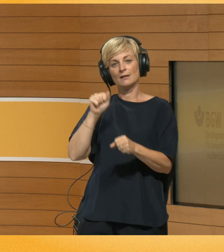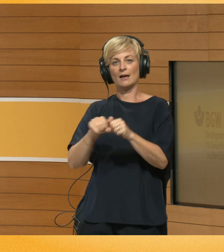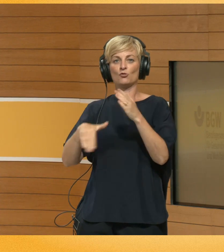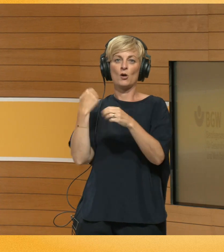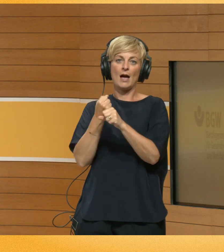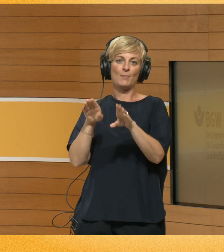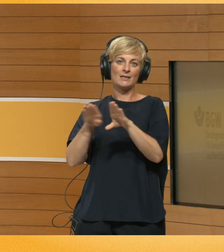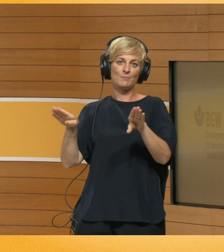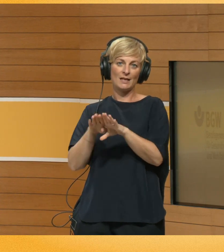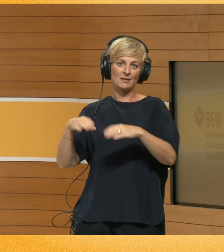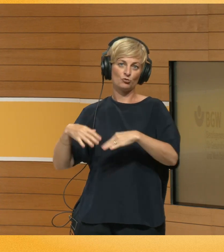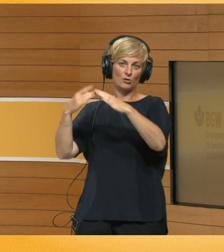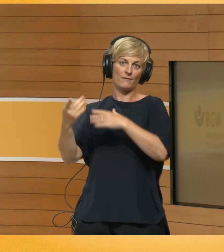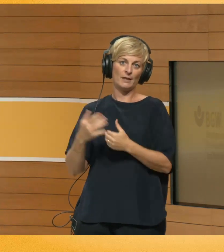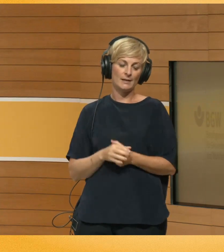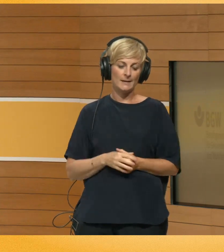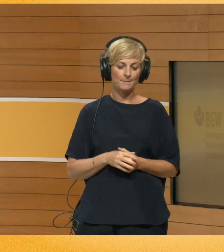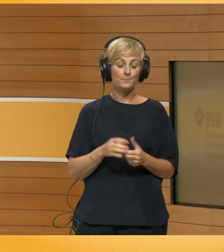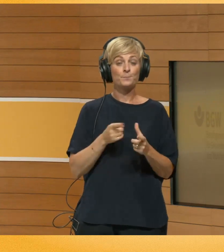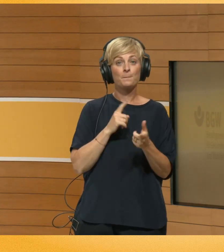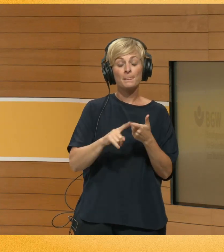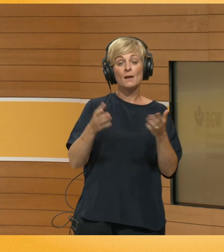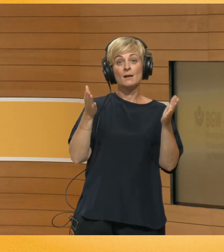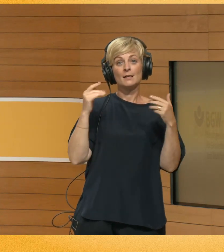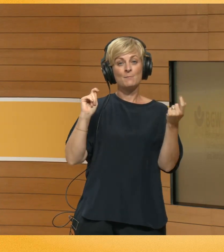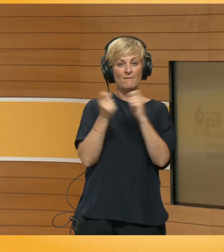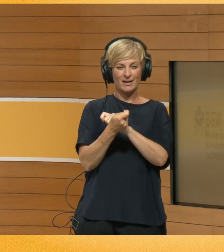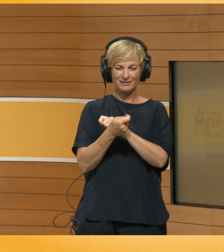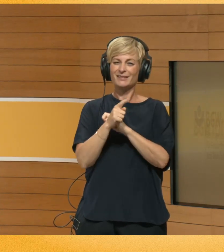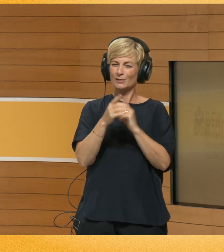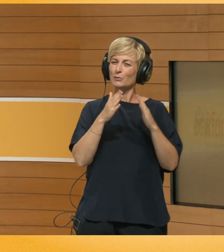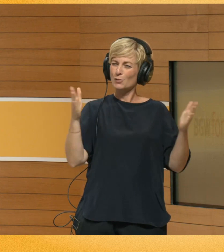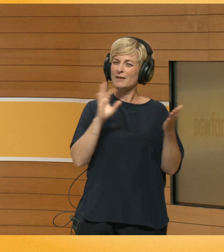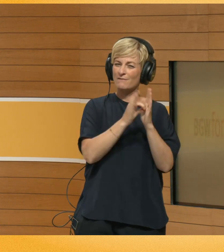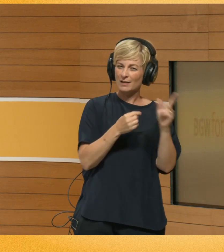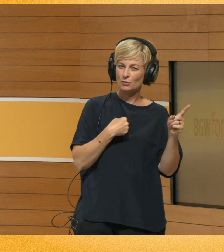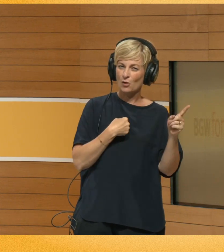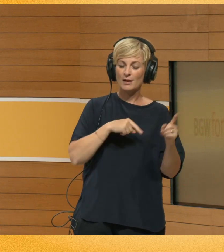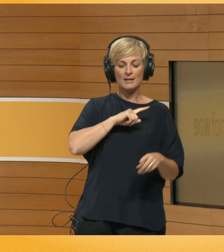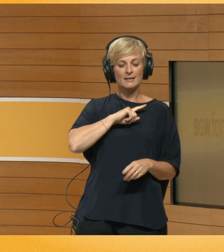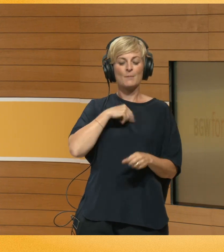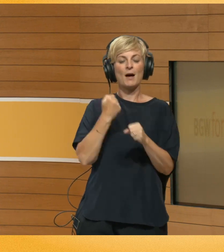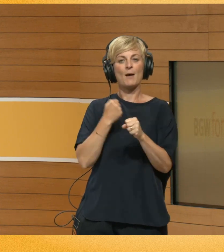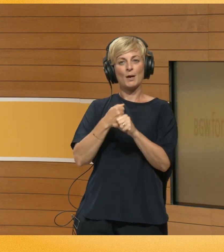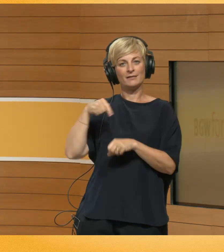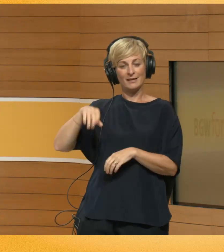doing some work with the Great Green Wall of Africa across the Seychelles, and I think this is again an area where we can address climate change and health